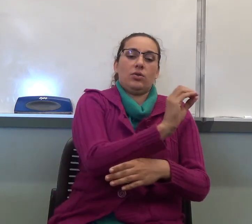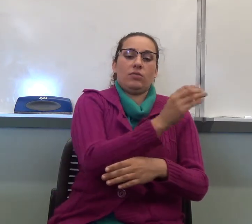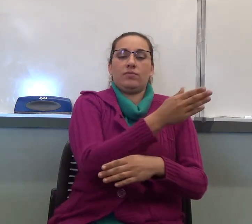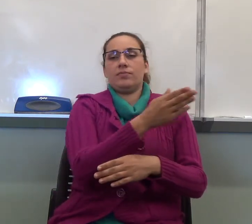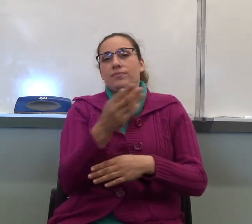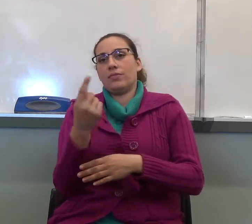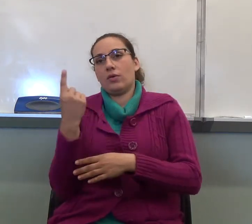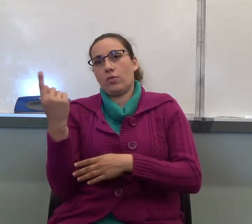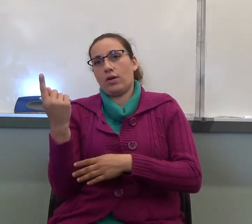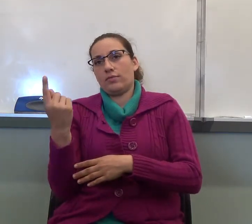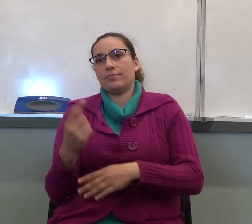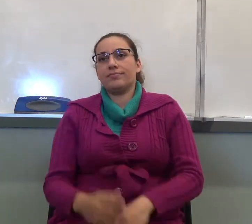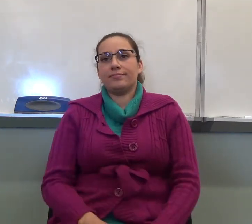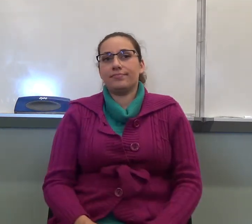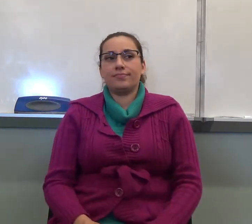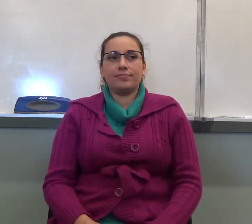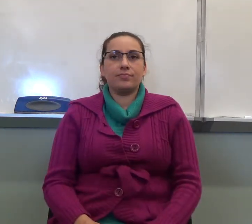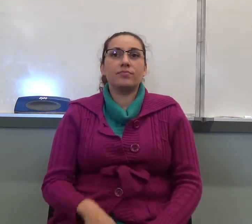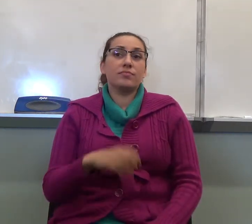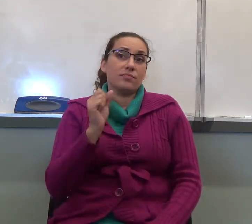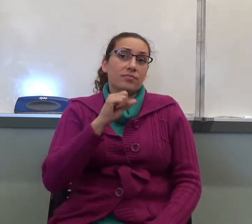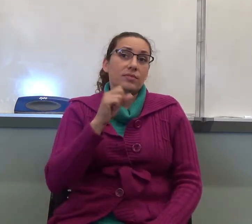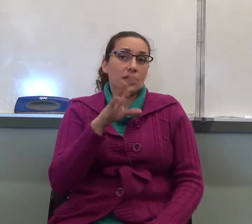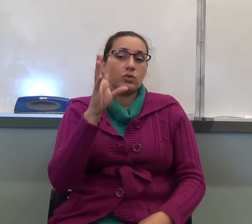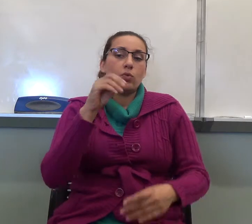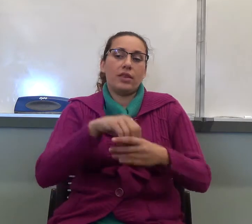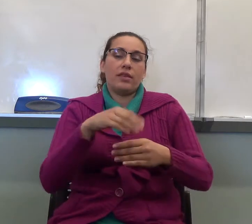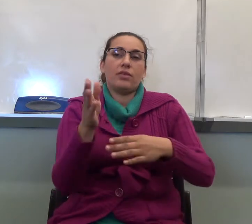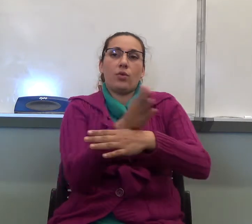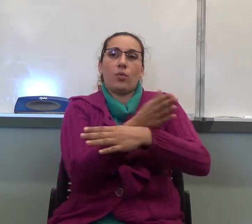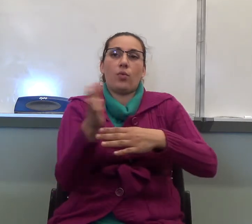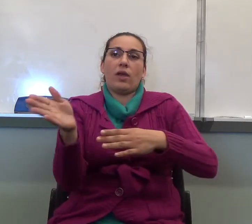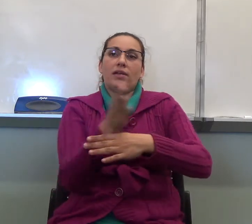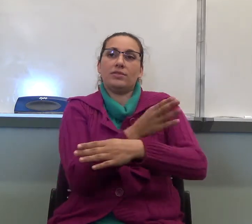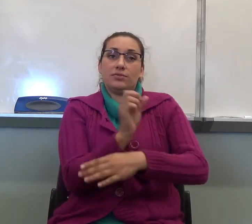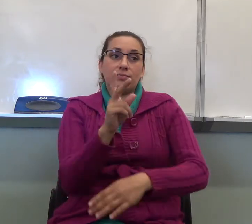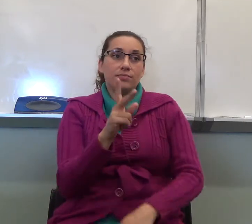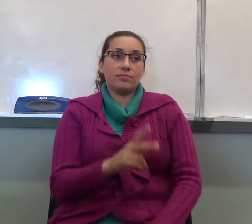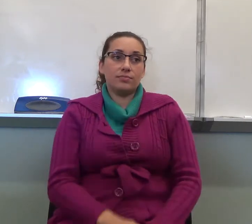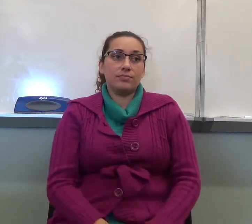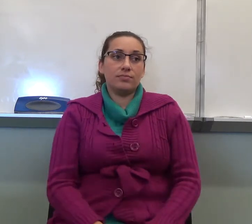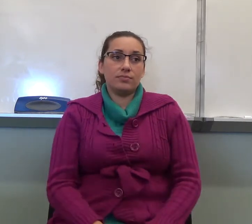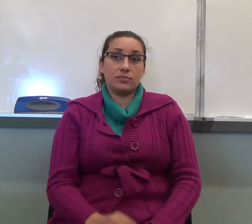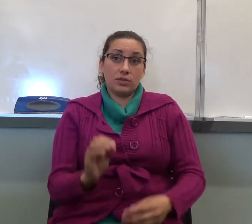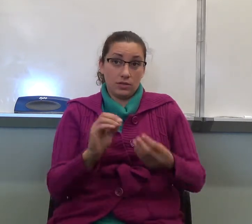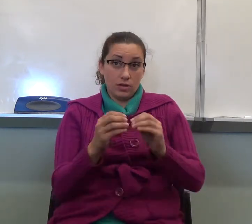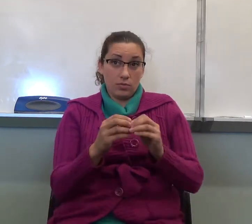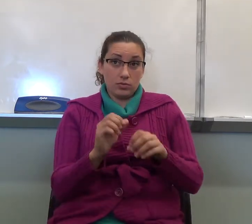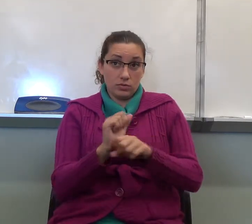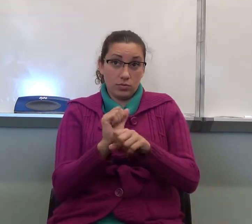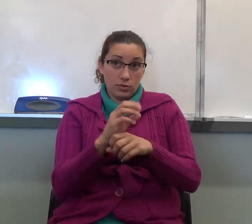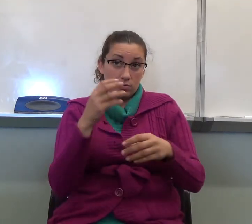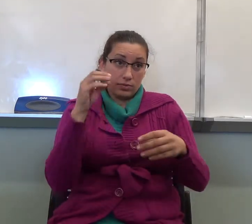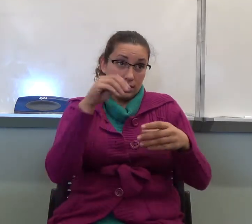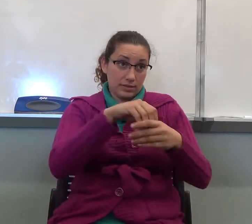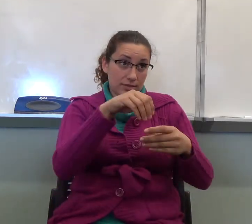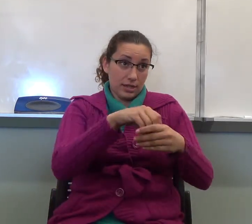less than denominator. Yes, it lies in that range. So the ones that do work are C,